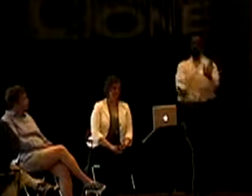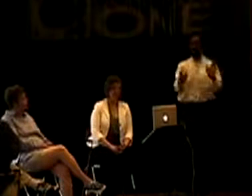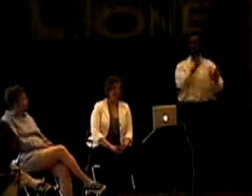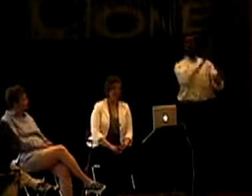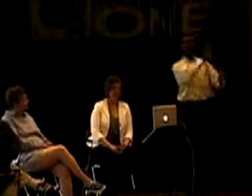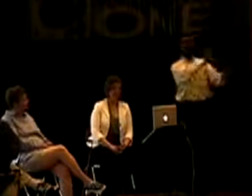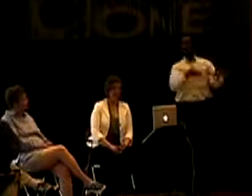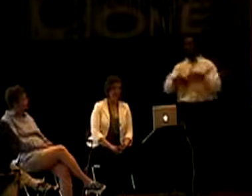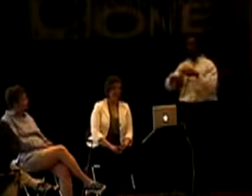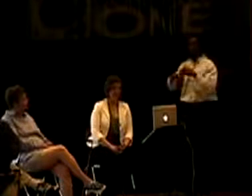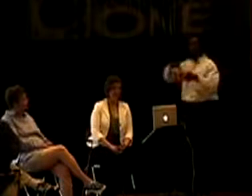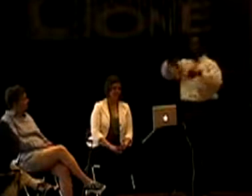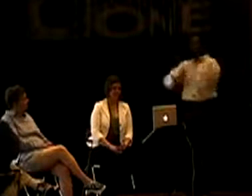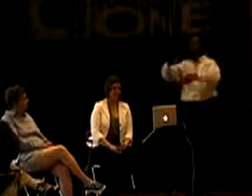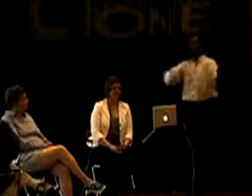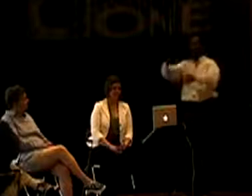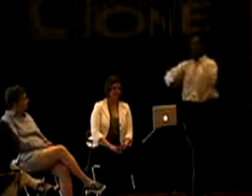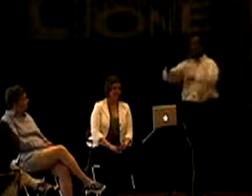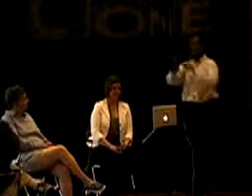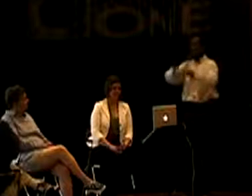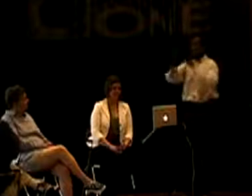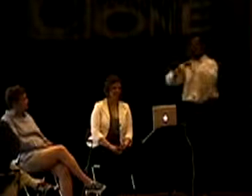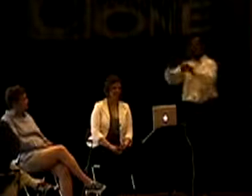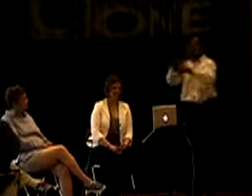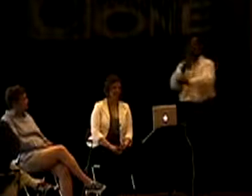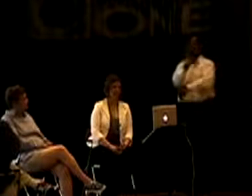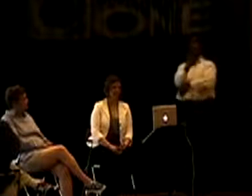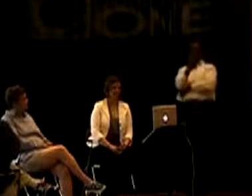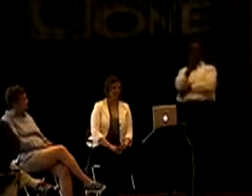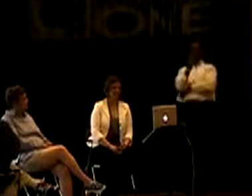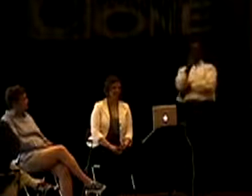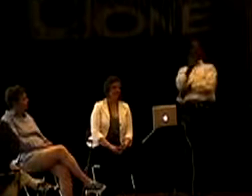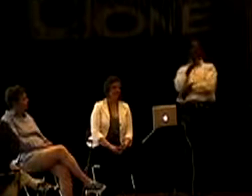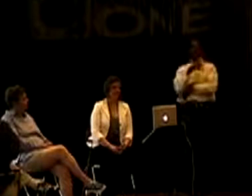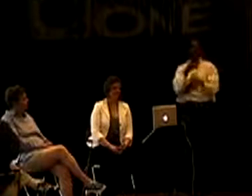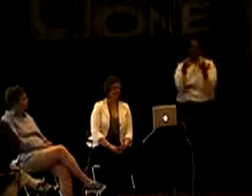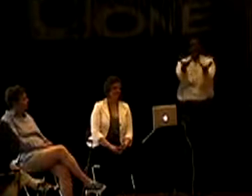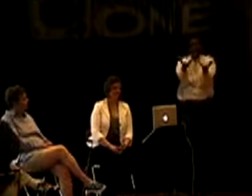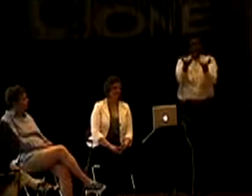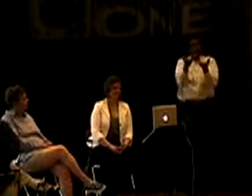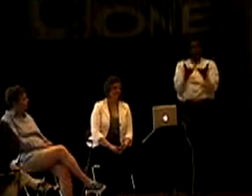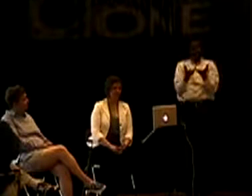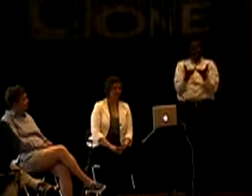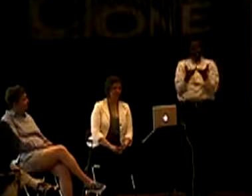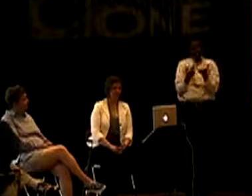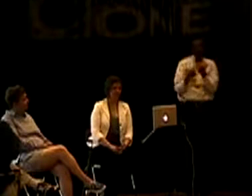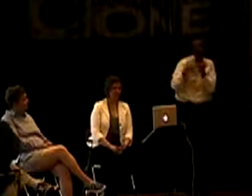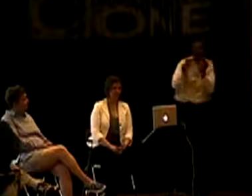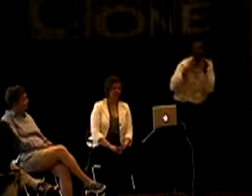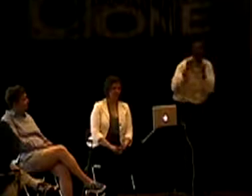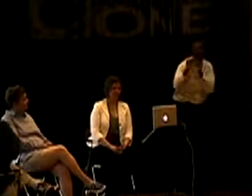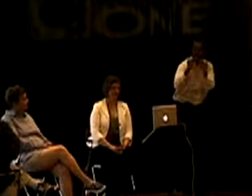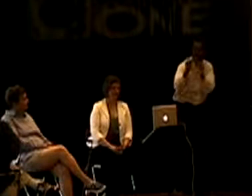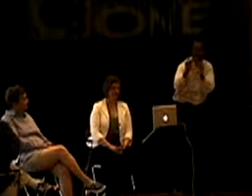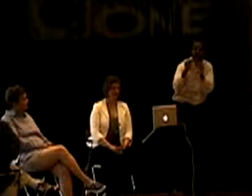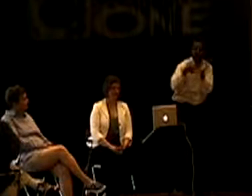something, I'd go, ooh, I've got a good one. And then somewhere between us, we'd come up with the English with the ASL that worked. And even so, I know